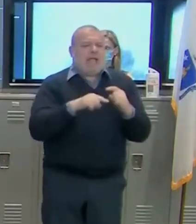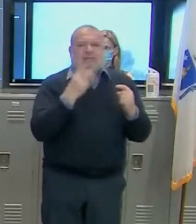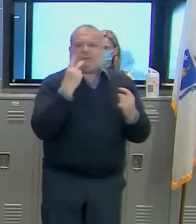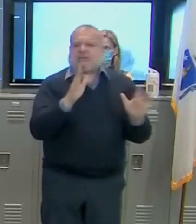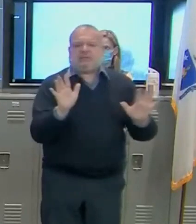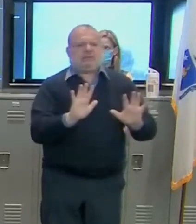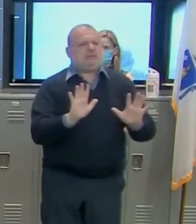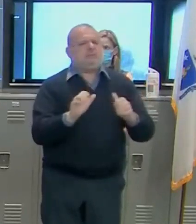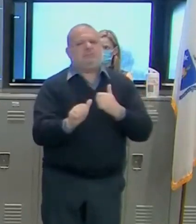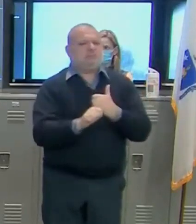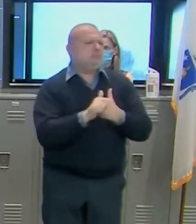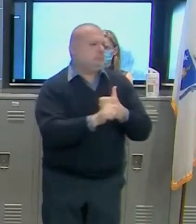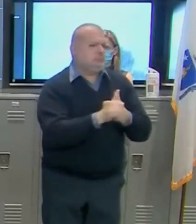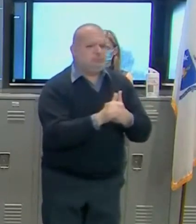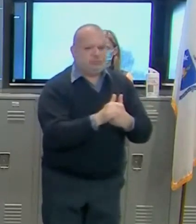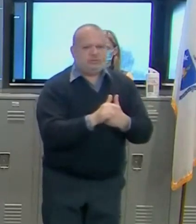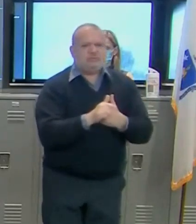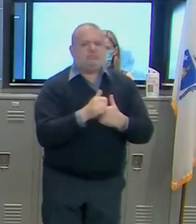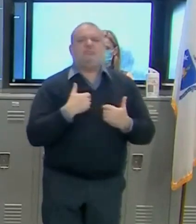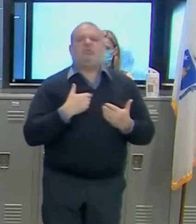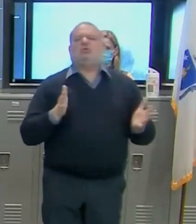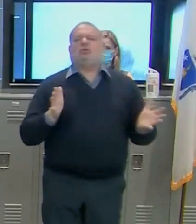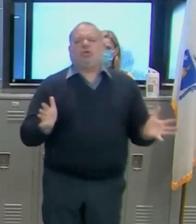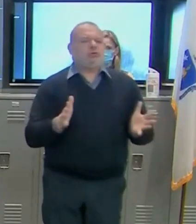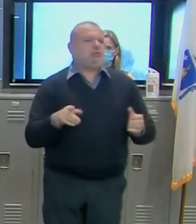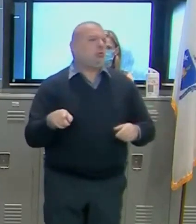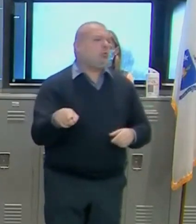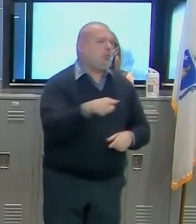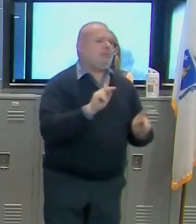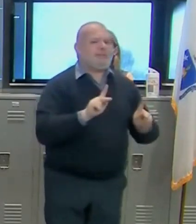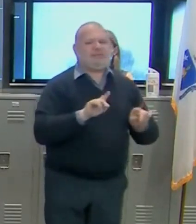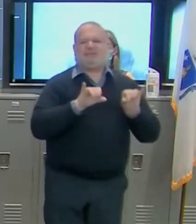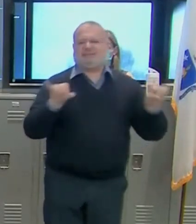others, again, to try and stay off the roads if you can through the evening.